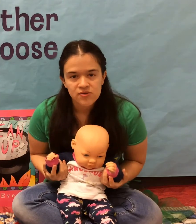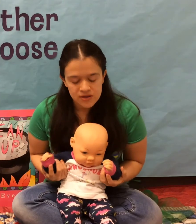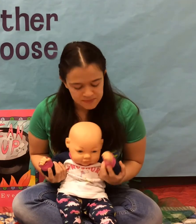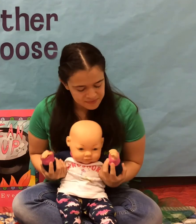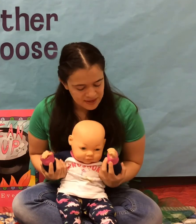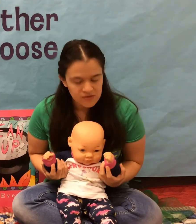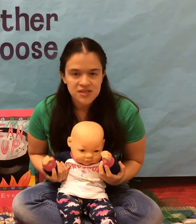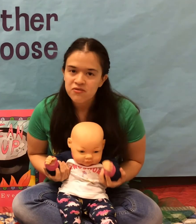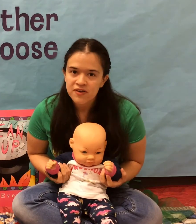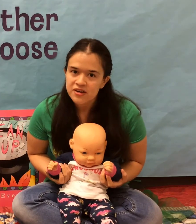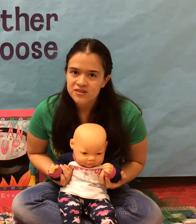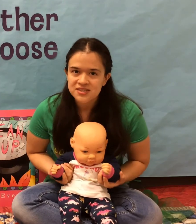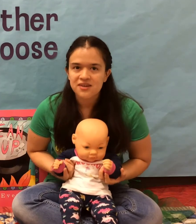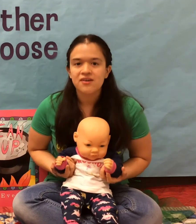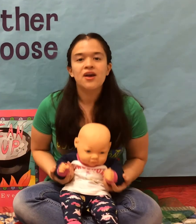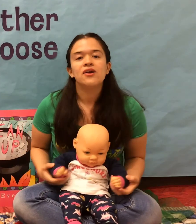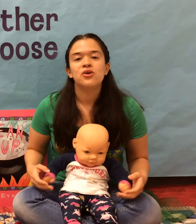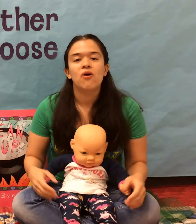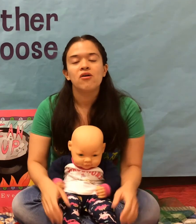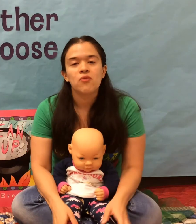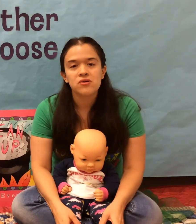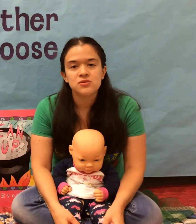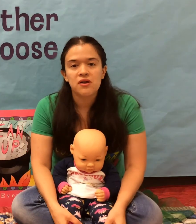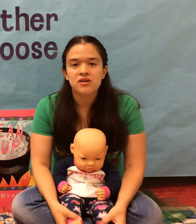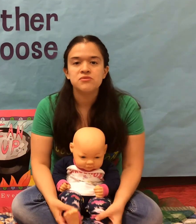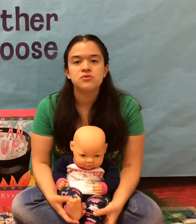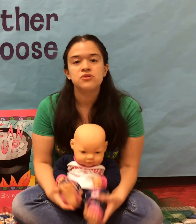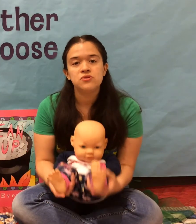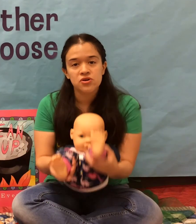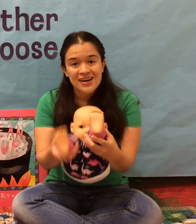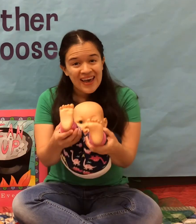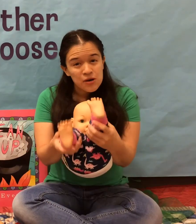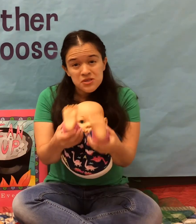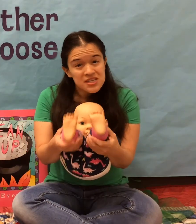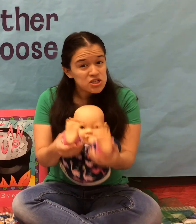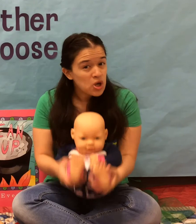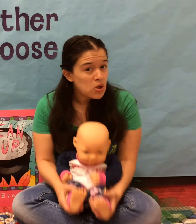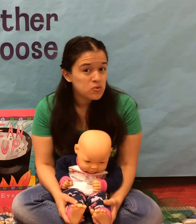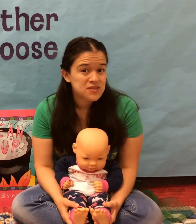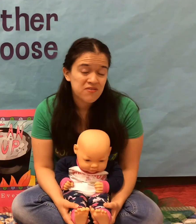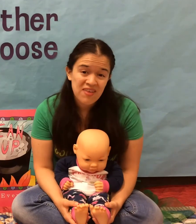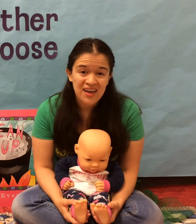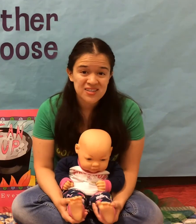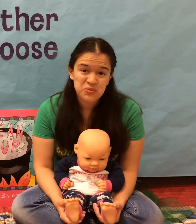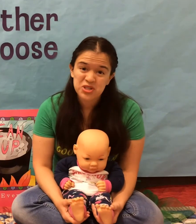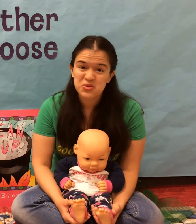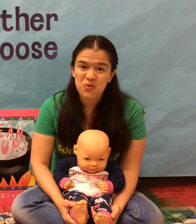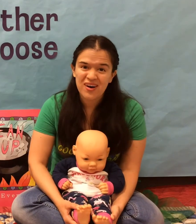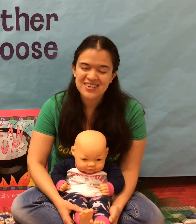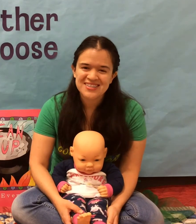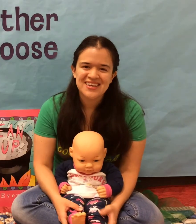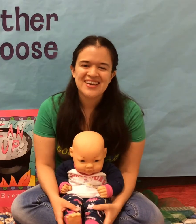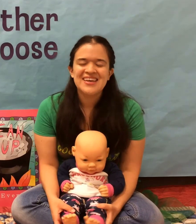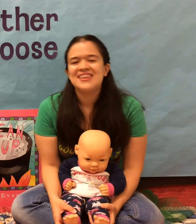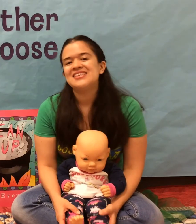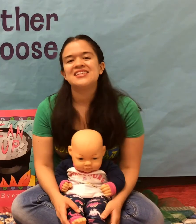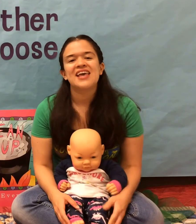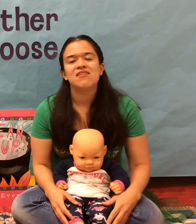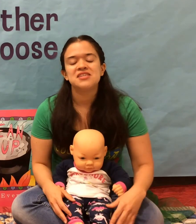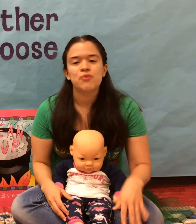little counting fingers here. You are, of course, welcome to use your counting toes if that is what you want. This little counting rhyme,